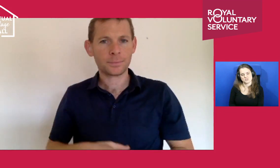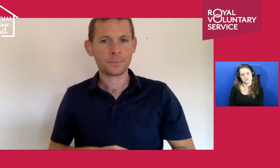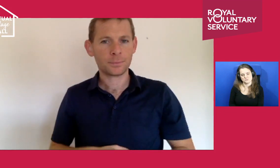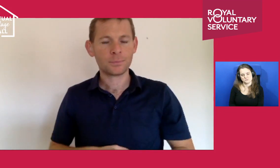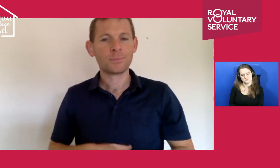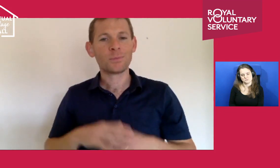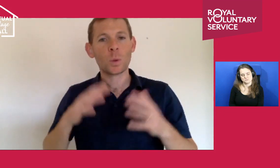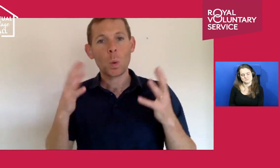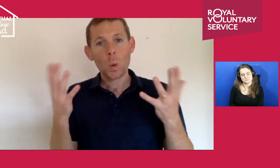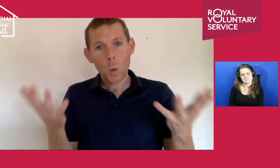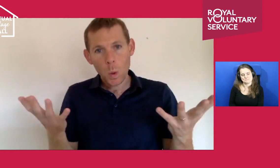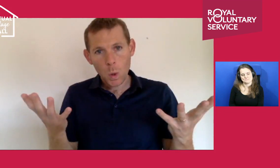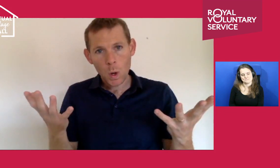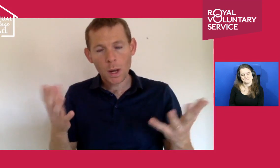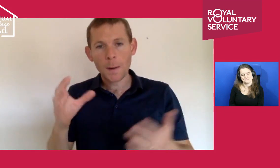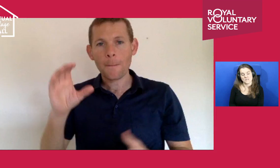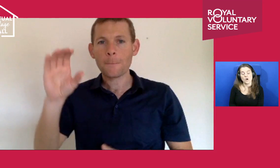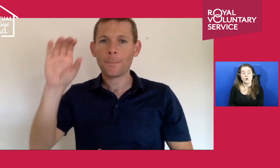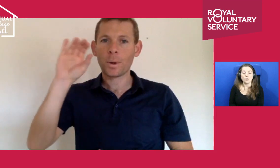Bottle.